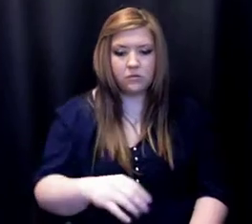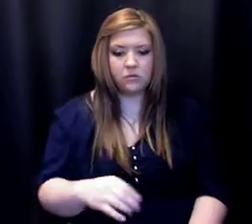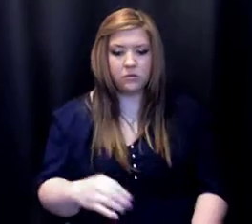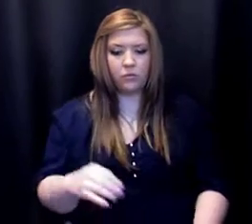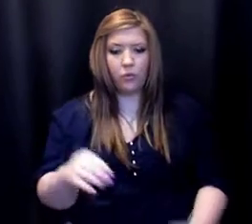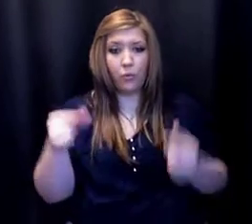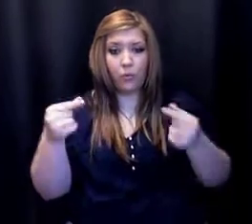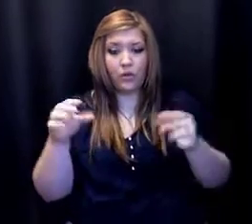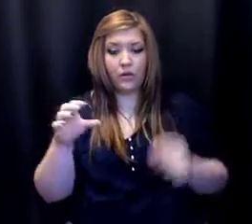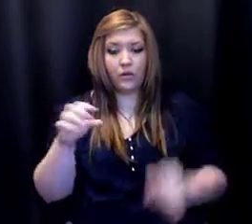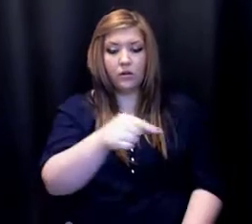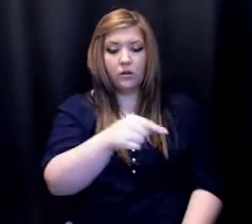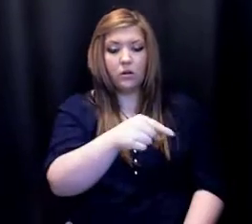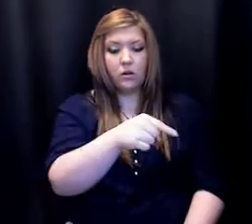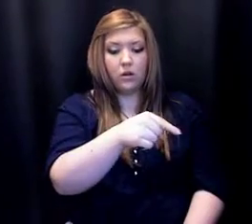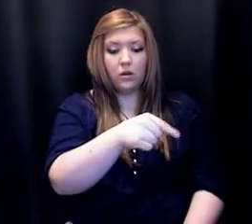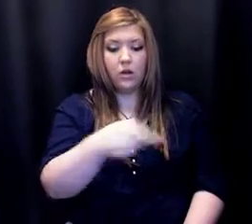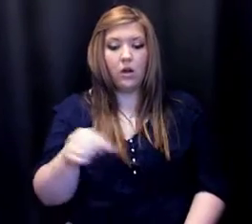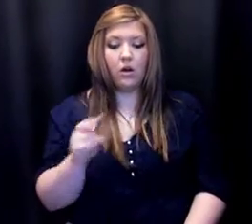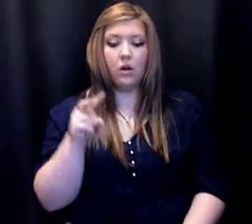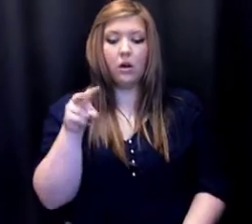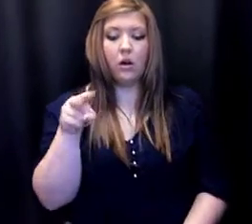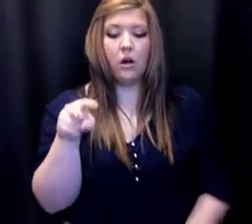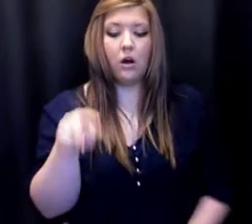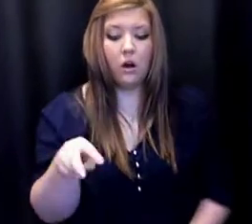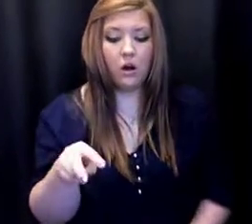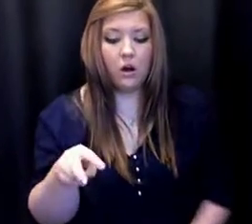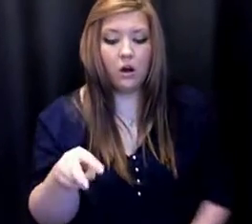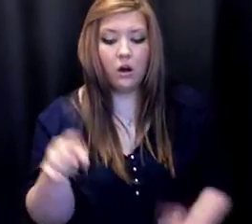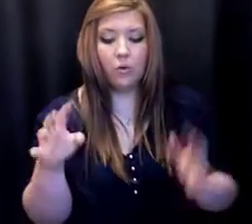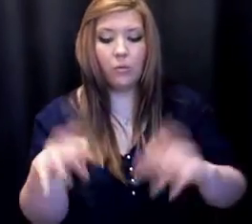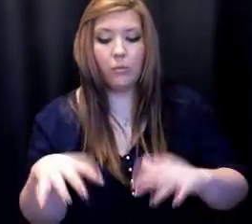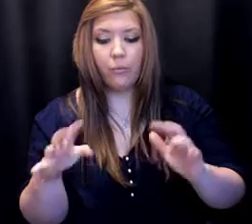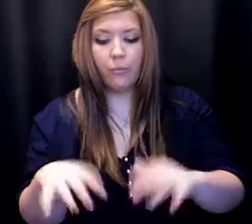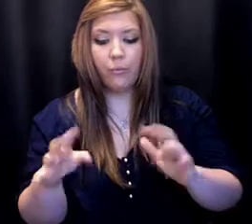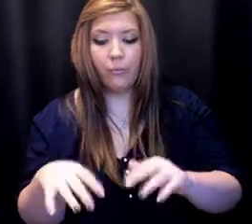canyon, and we could see it raining in the canyon. It was really beautiful.